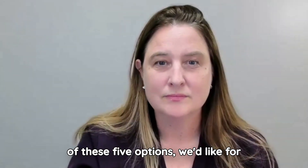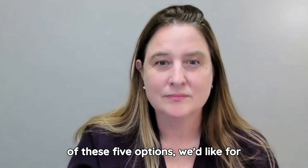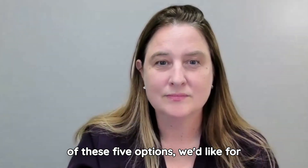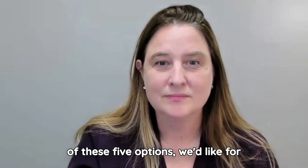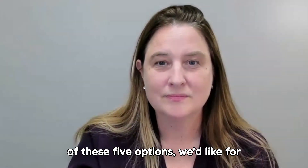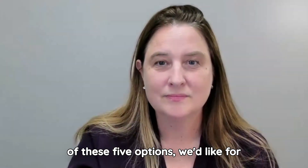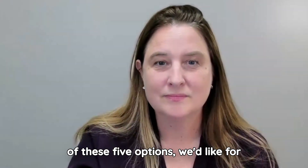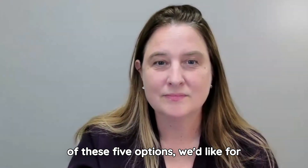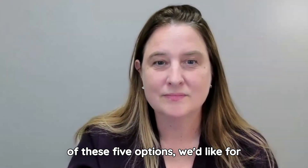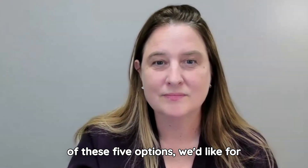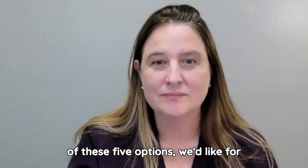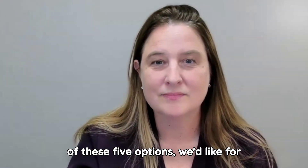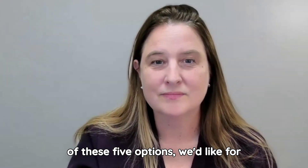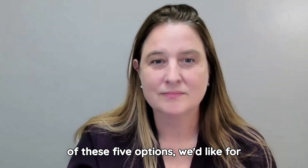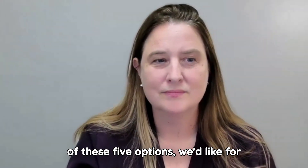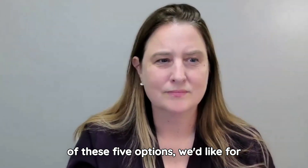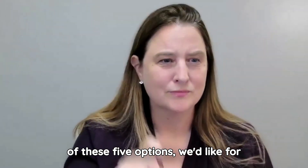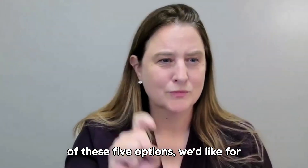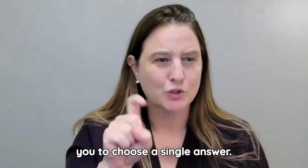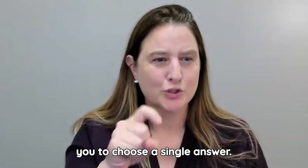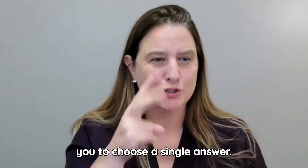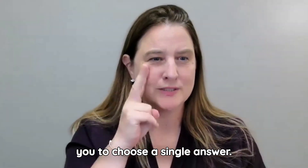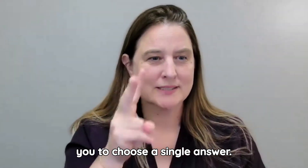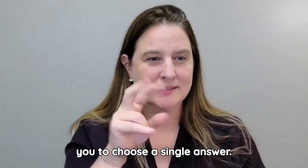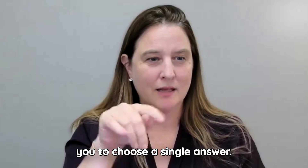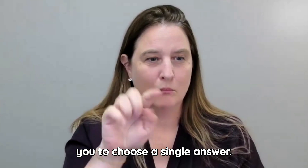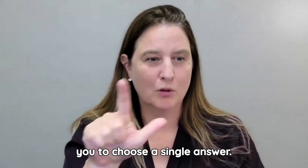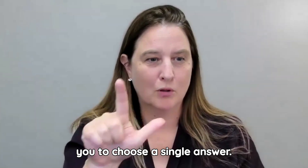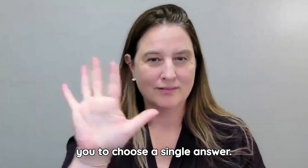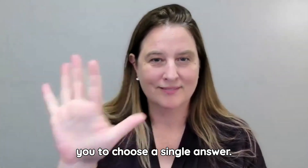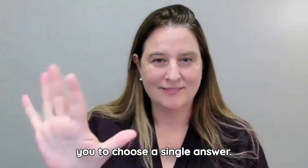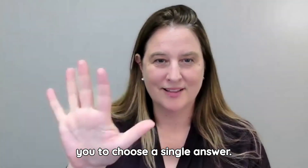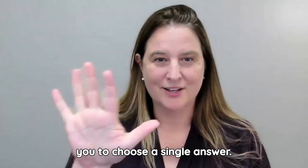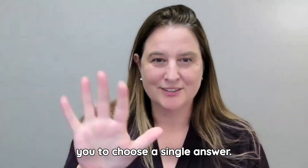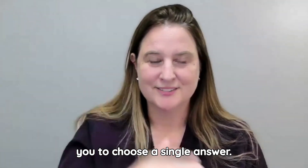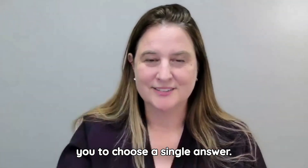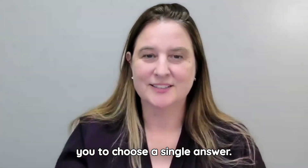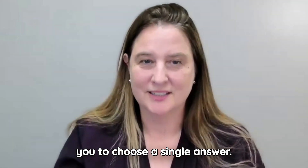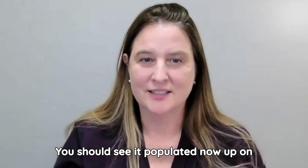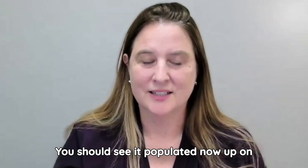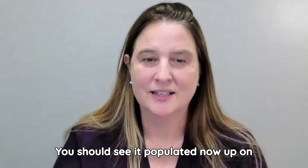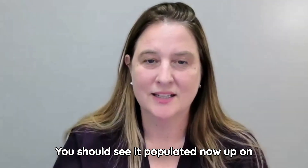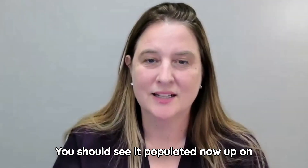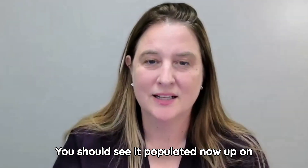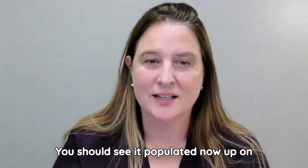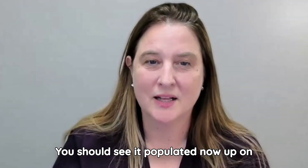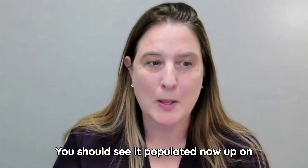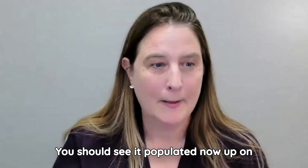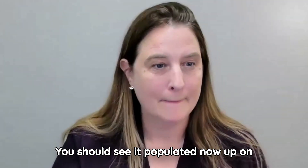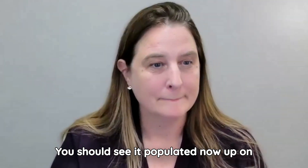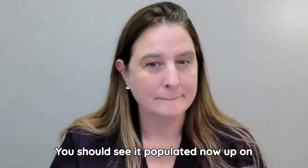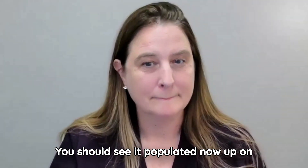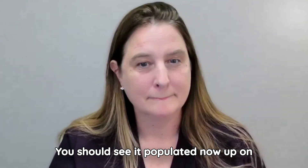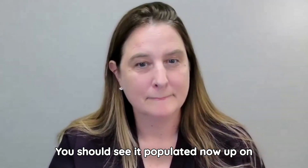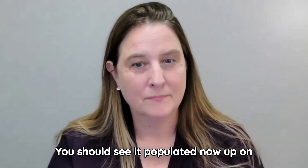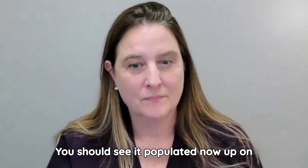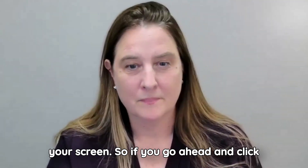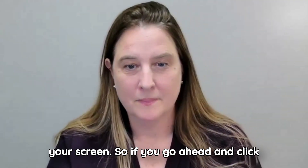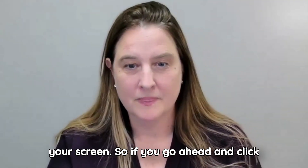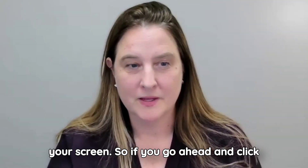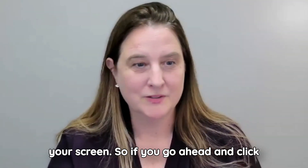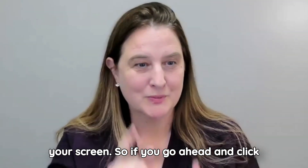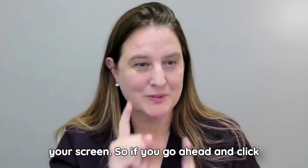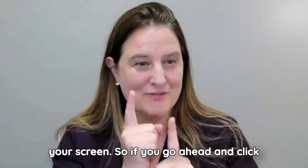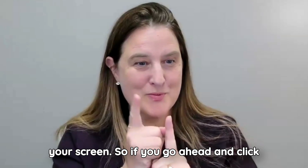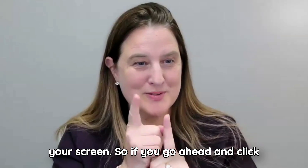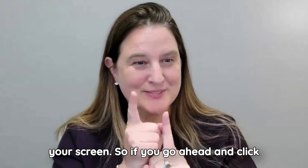these 5 options, we'd like for you to choose a single answer. You should see it populated now up on your screen.